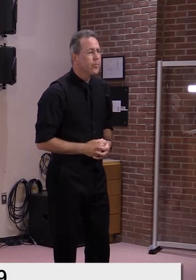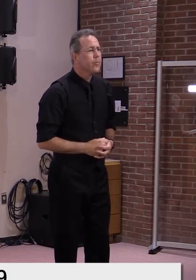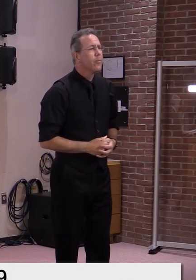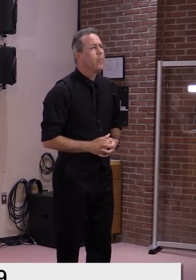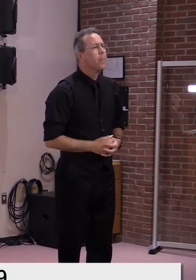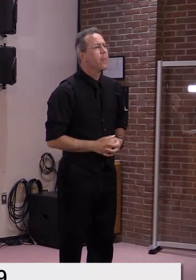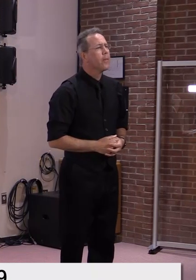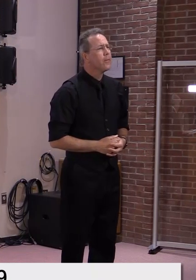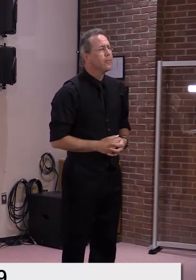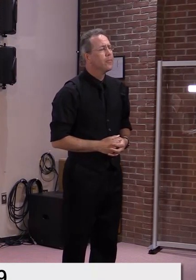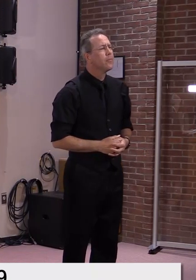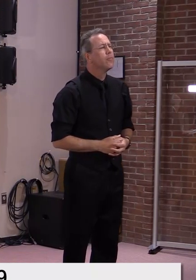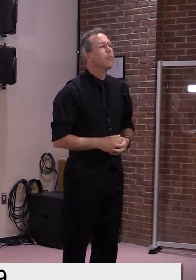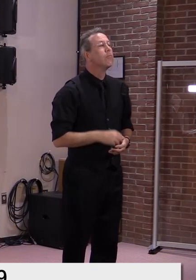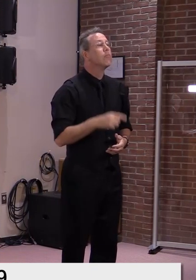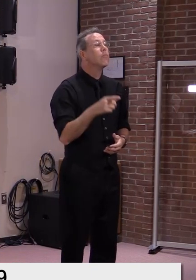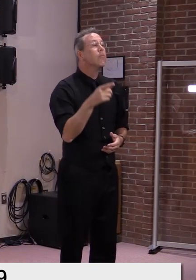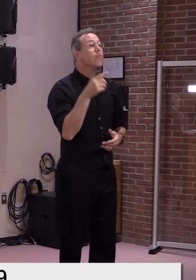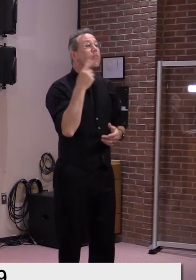on that web address. So let me just say it again: